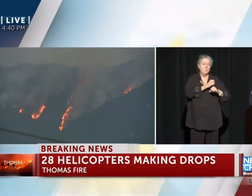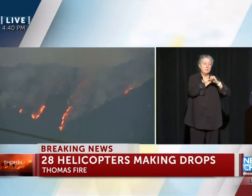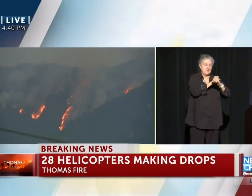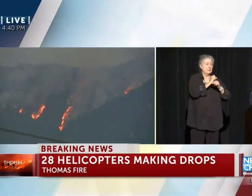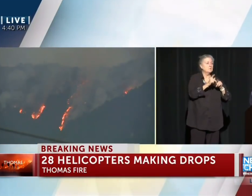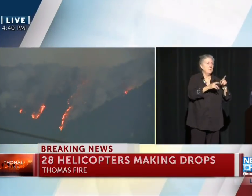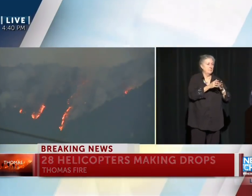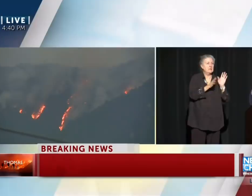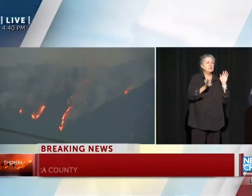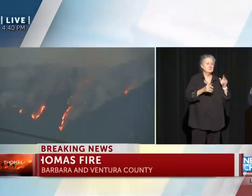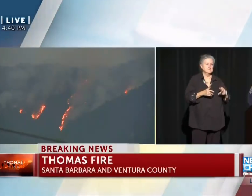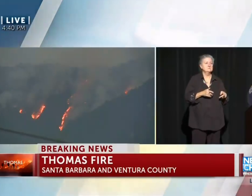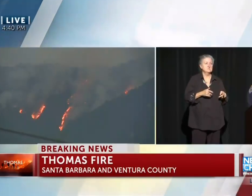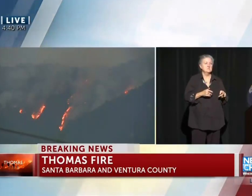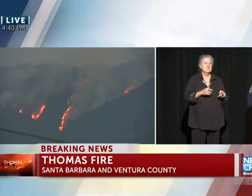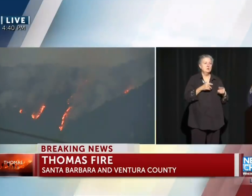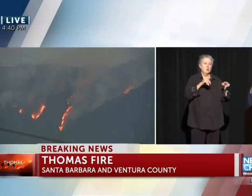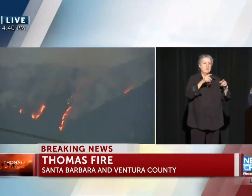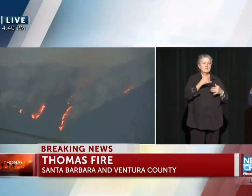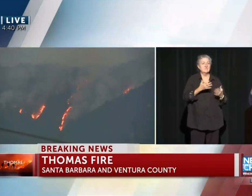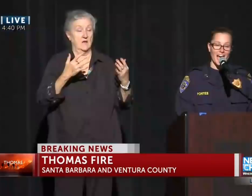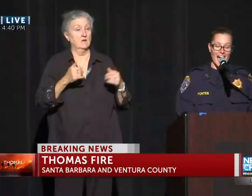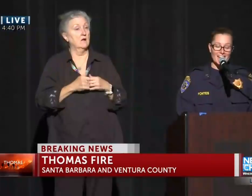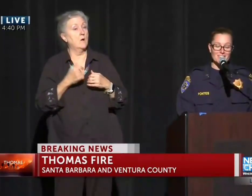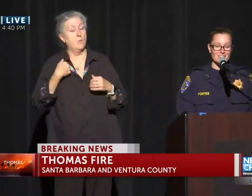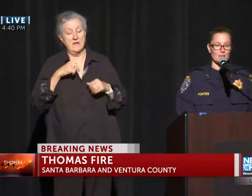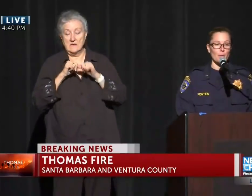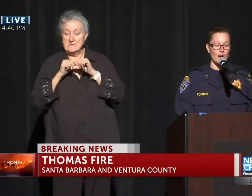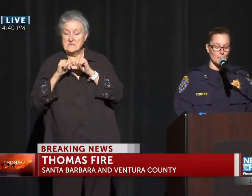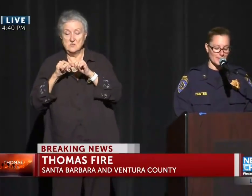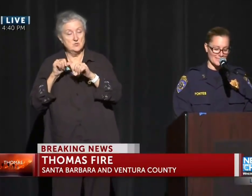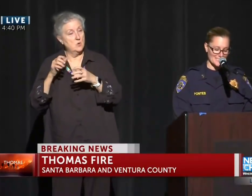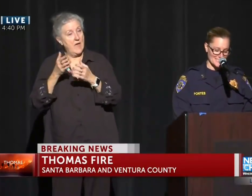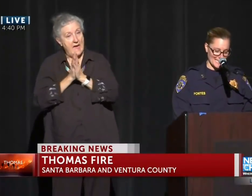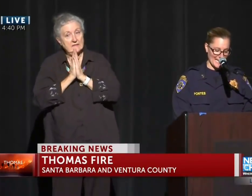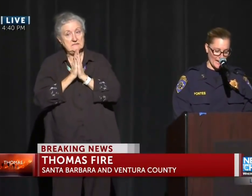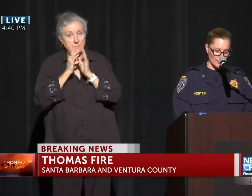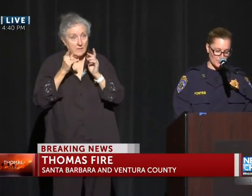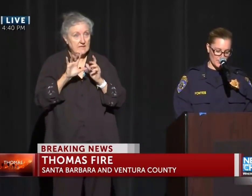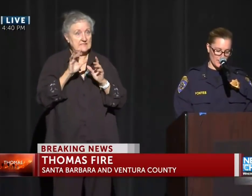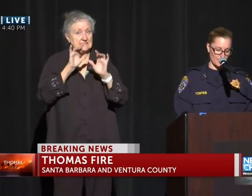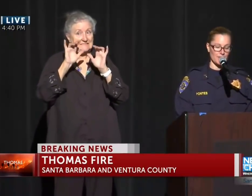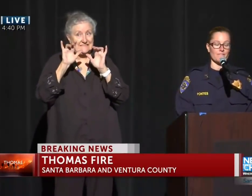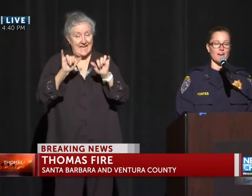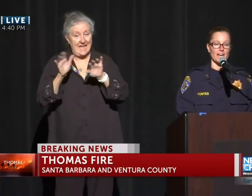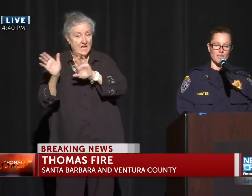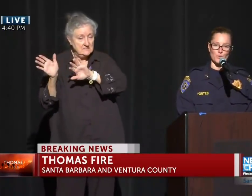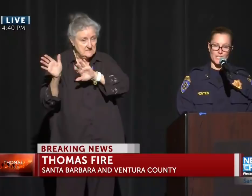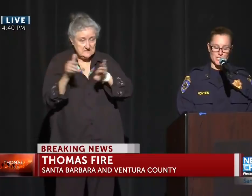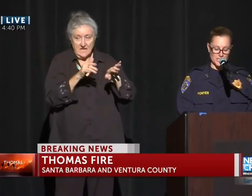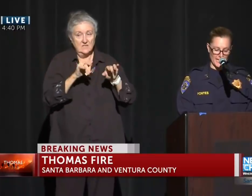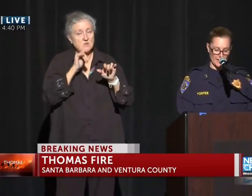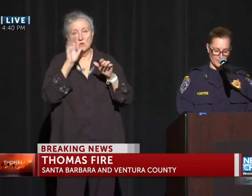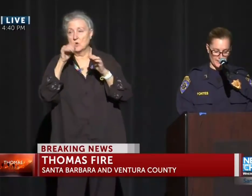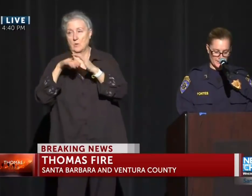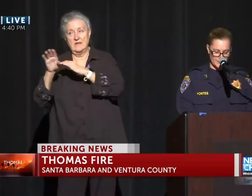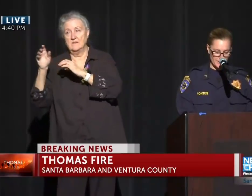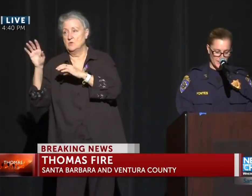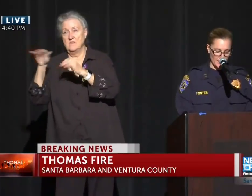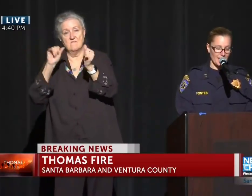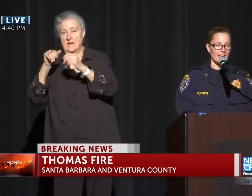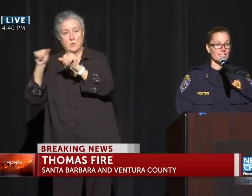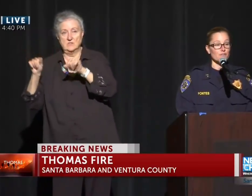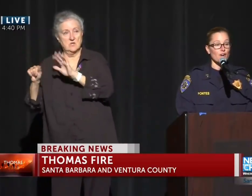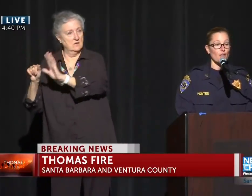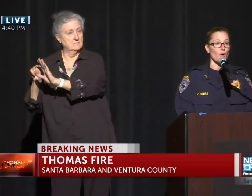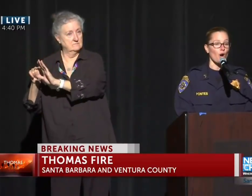public during this fire. We continue to ask that the public stay out of the evacuation